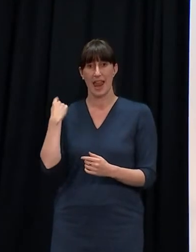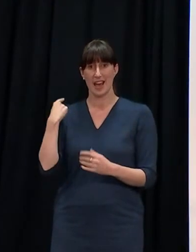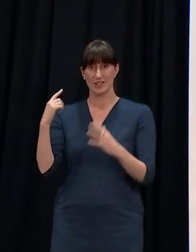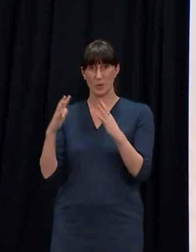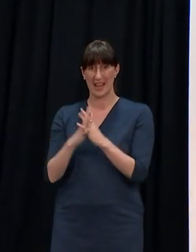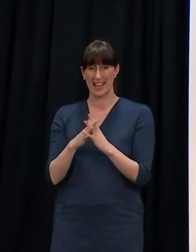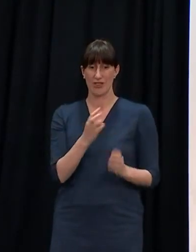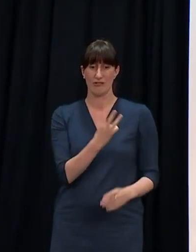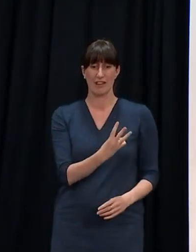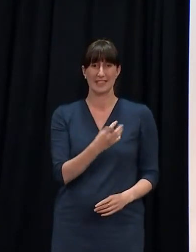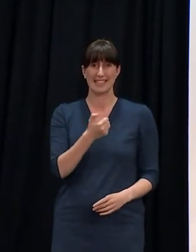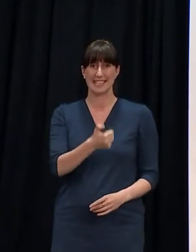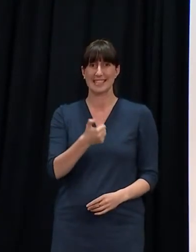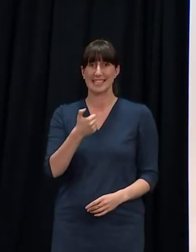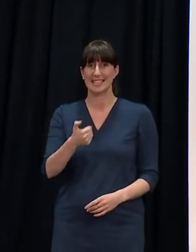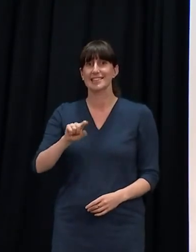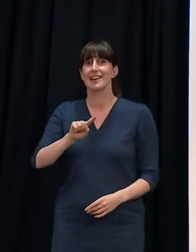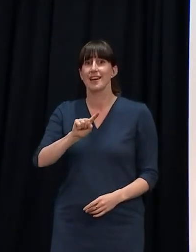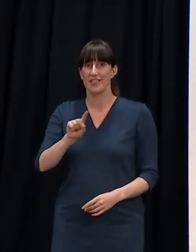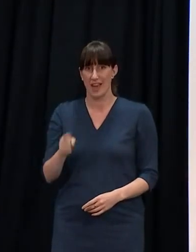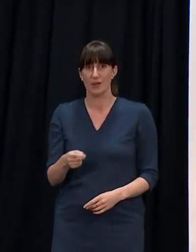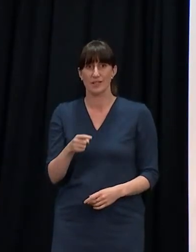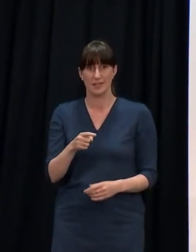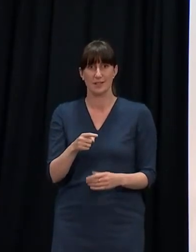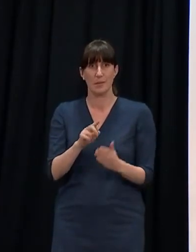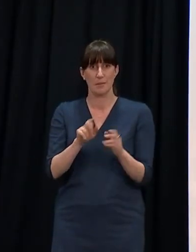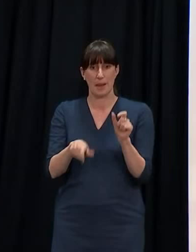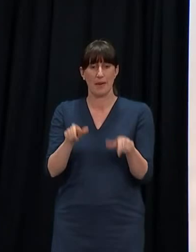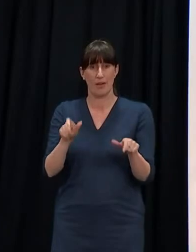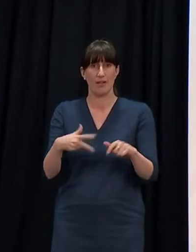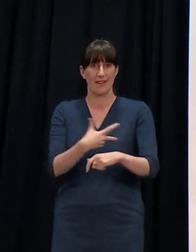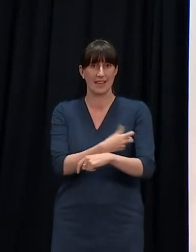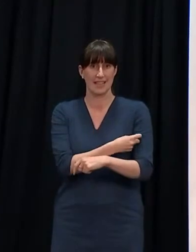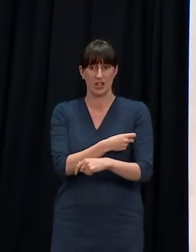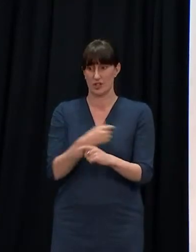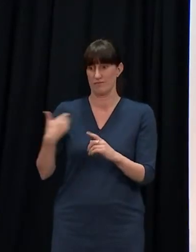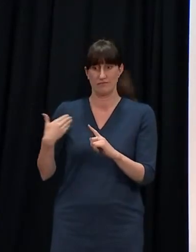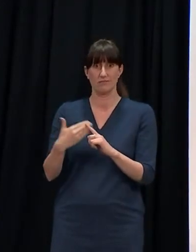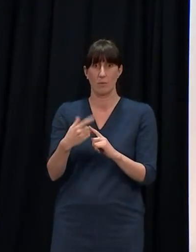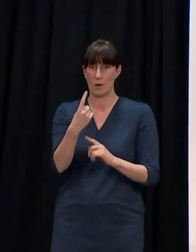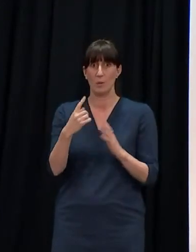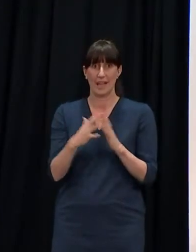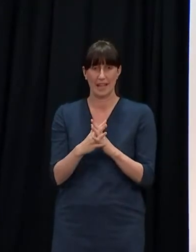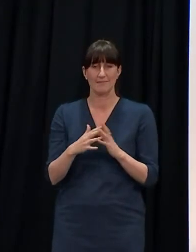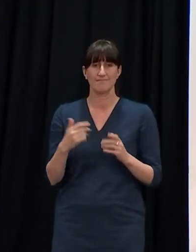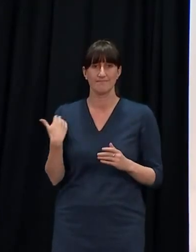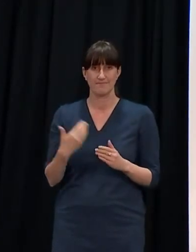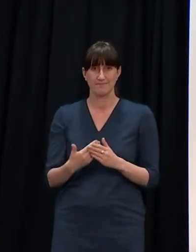366,000 New Zealanders who received their first shots over the last week.